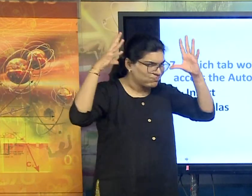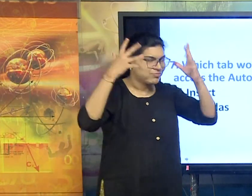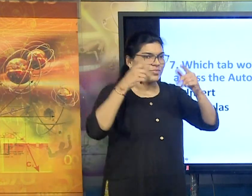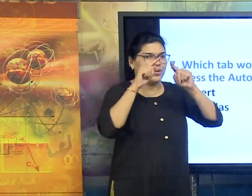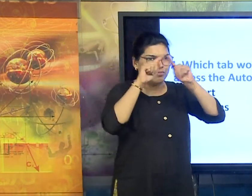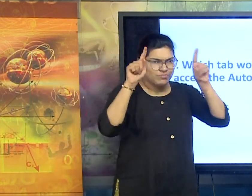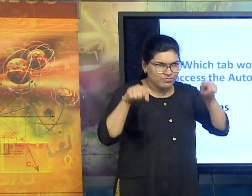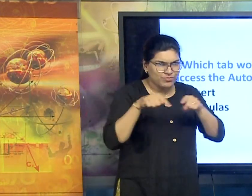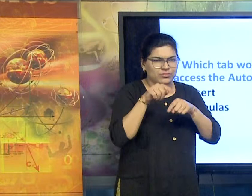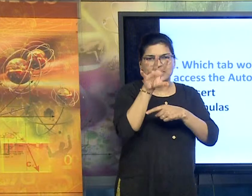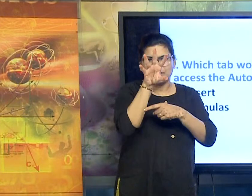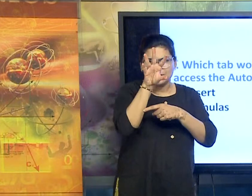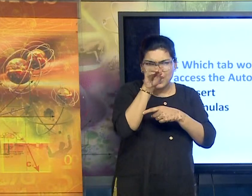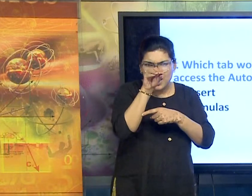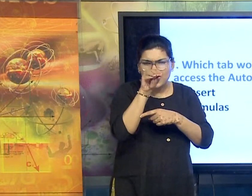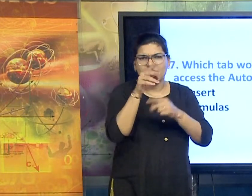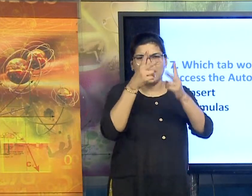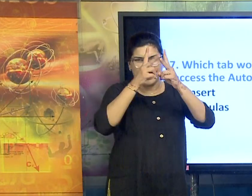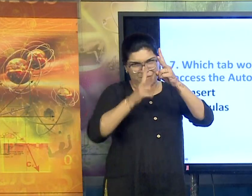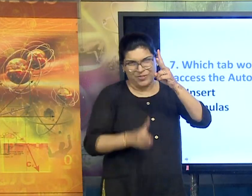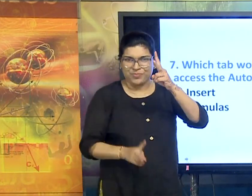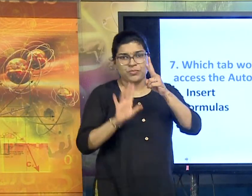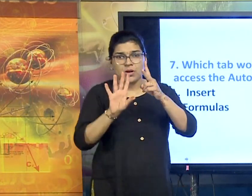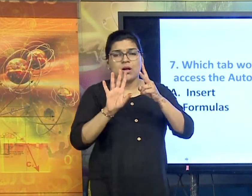How would you move to the auto sum feature?